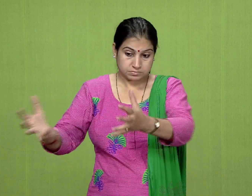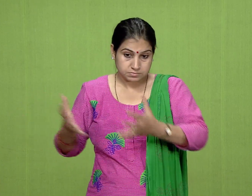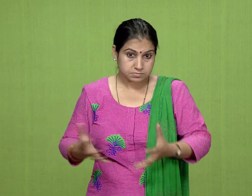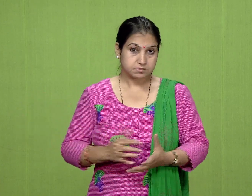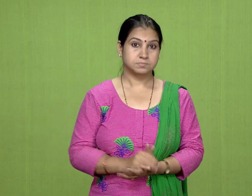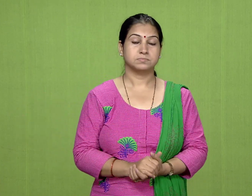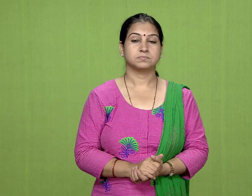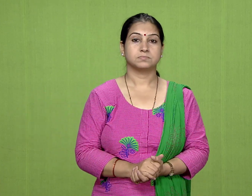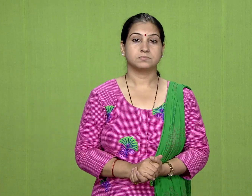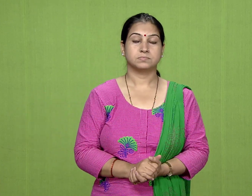And